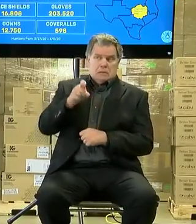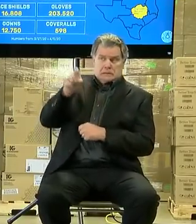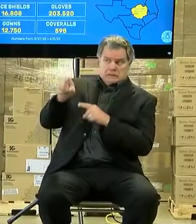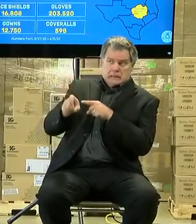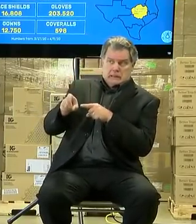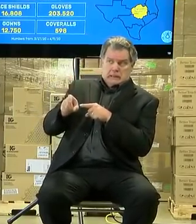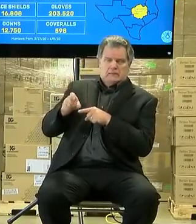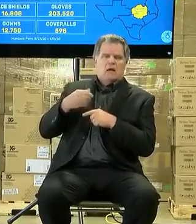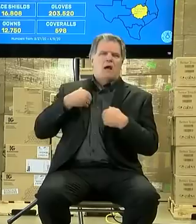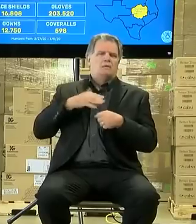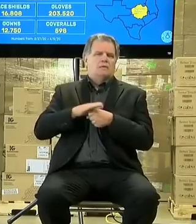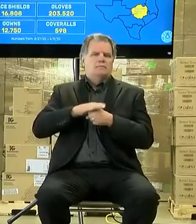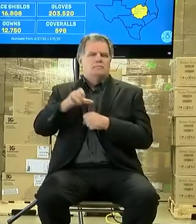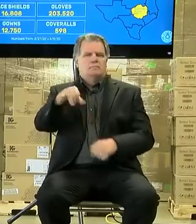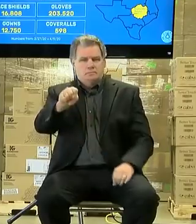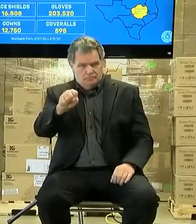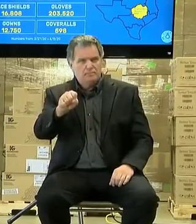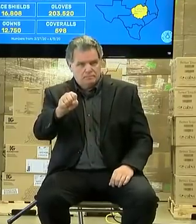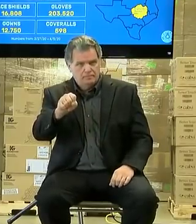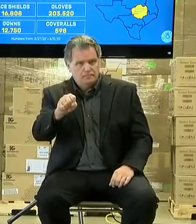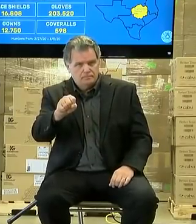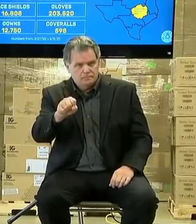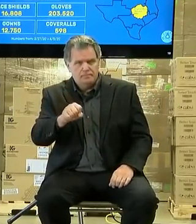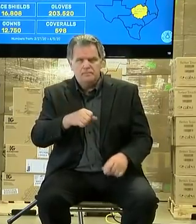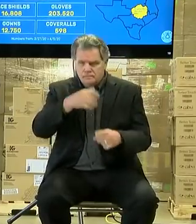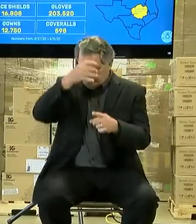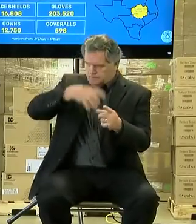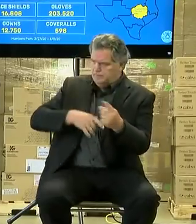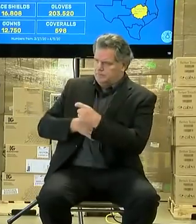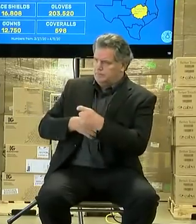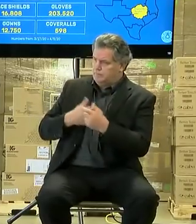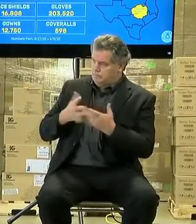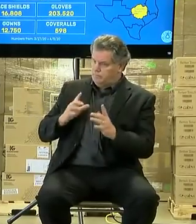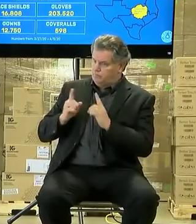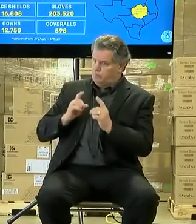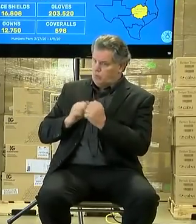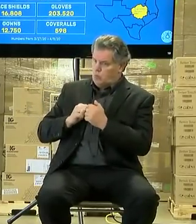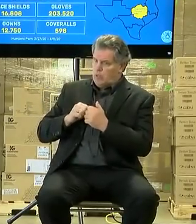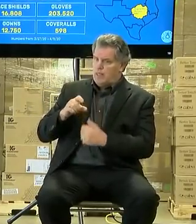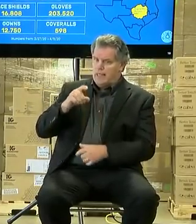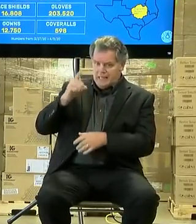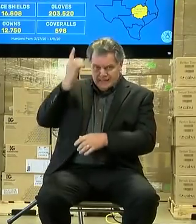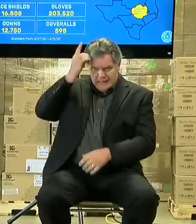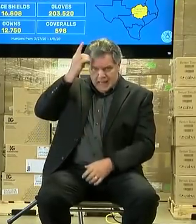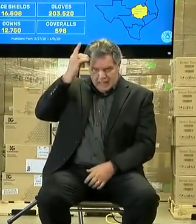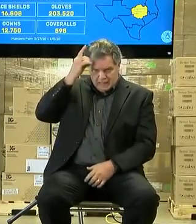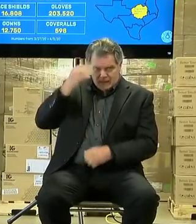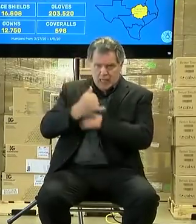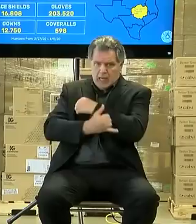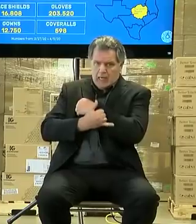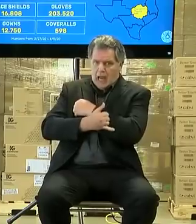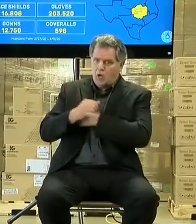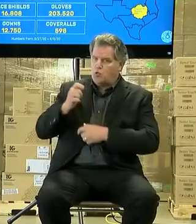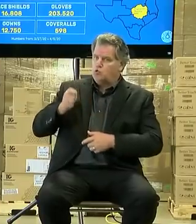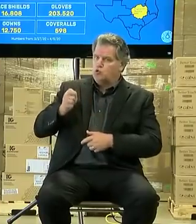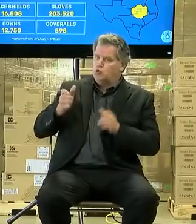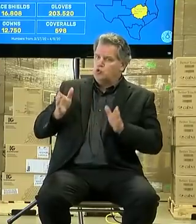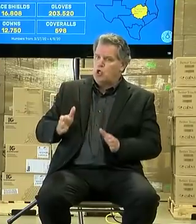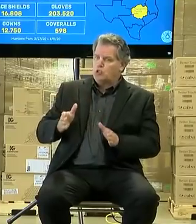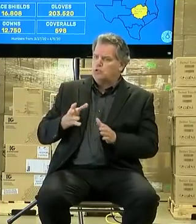supplied. Governor, have you talked to the Dallas County judge at all today, and if so, how have